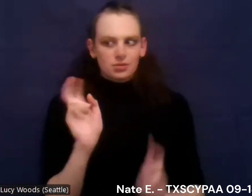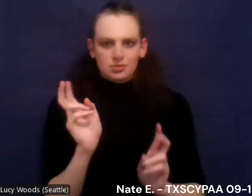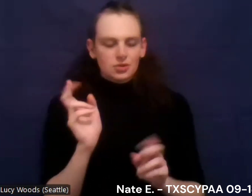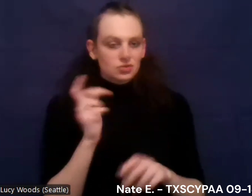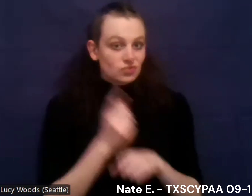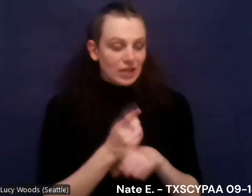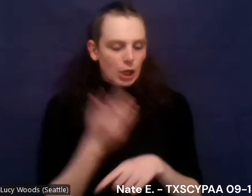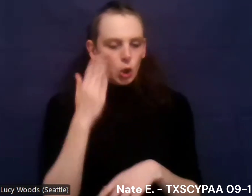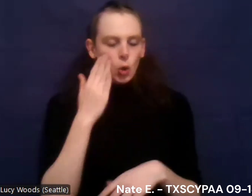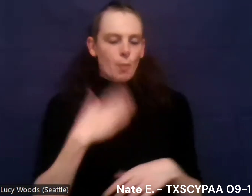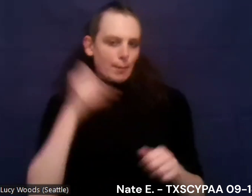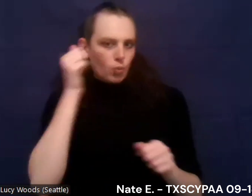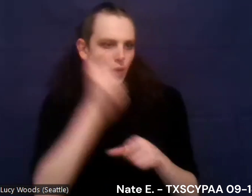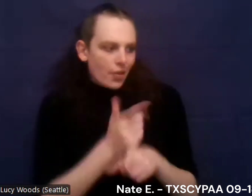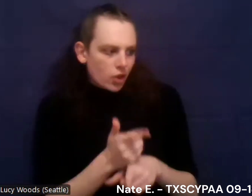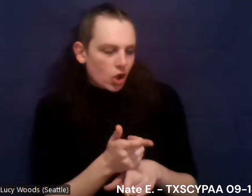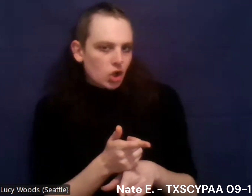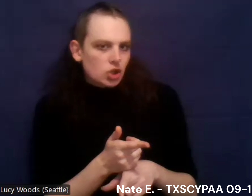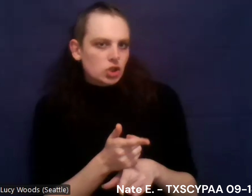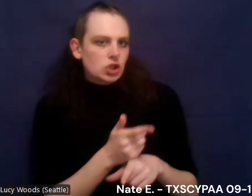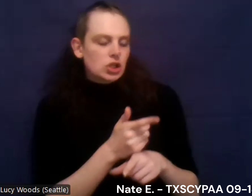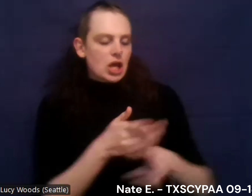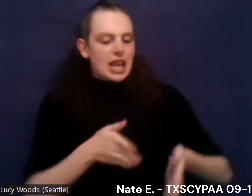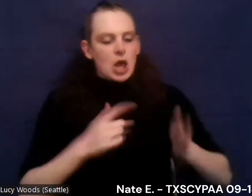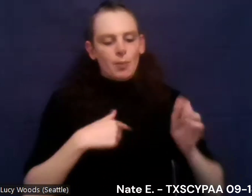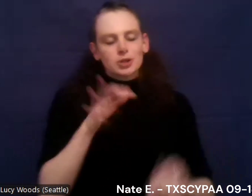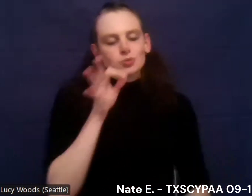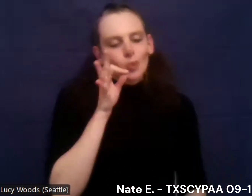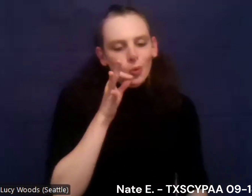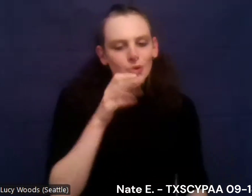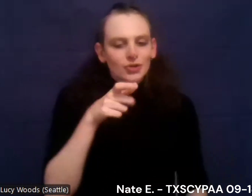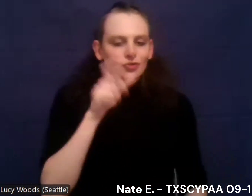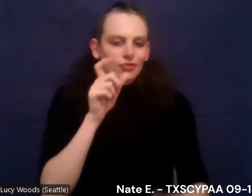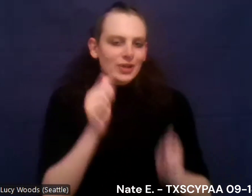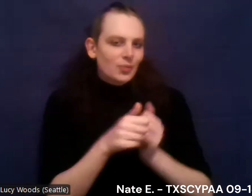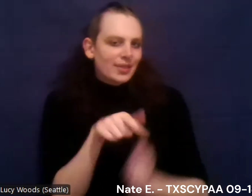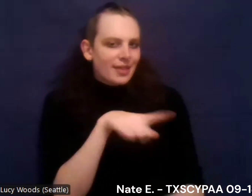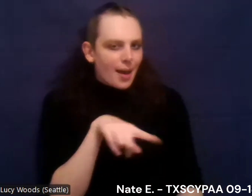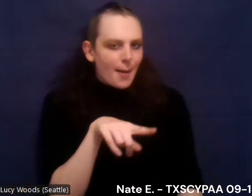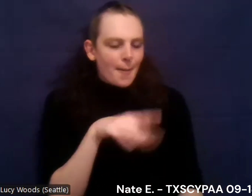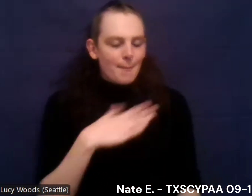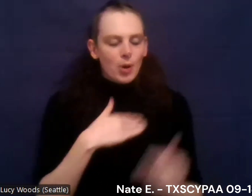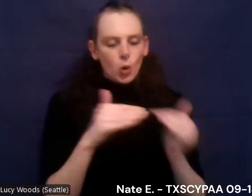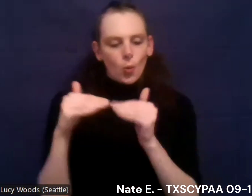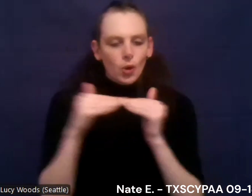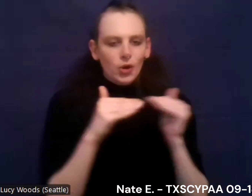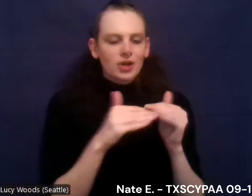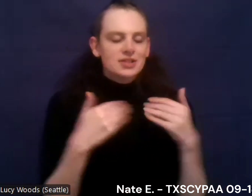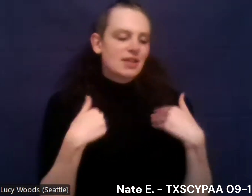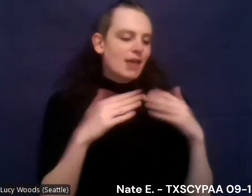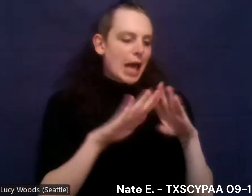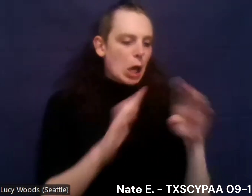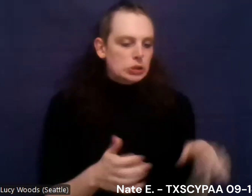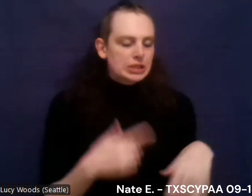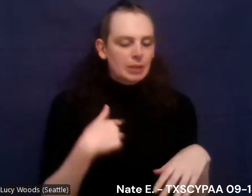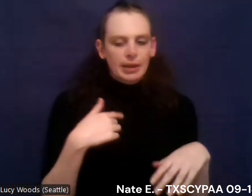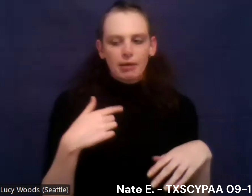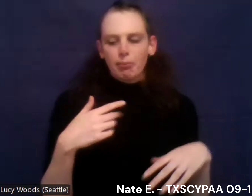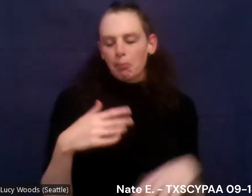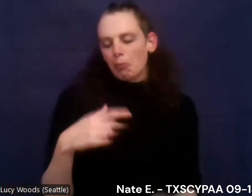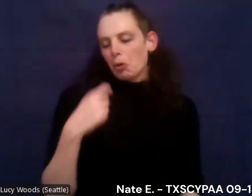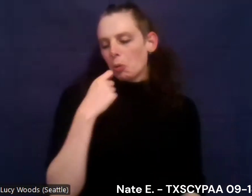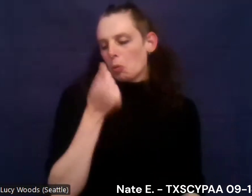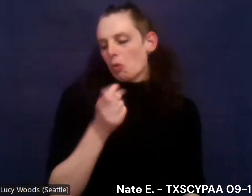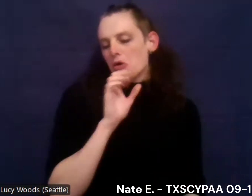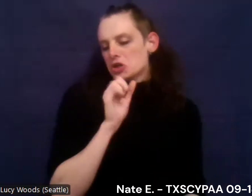they know my brother, and so they let me smoke, they let me drink with them. They have a house somewhere, and and I'm suddenly like a cool 16-year-old